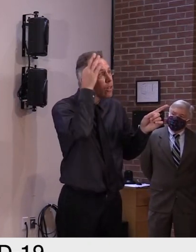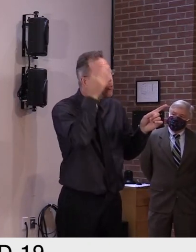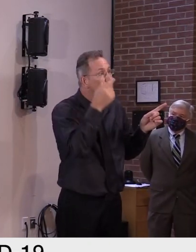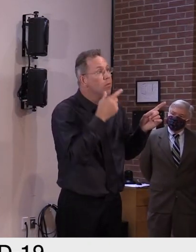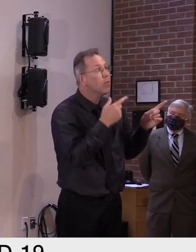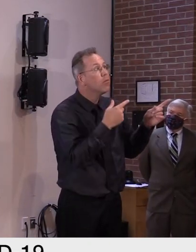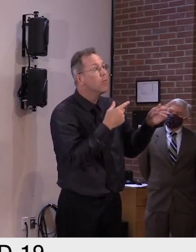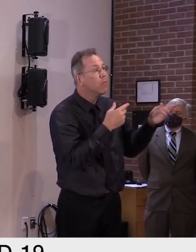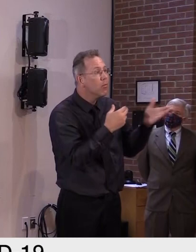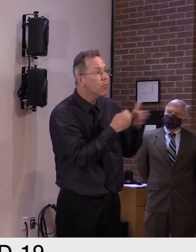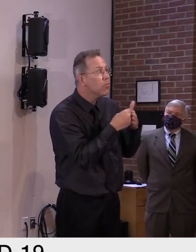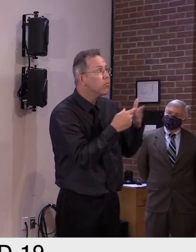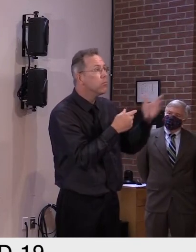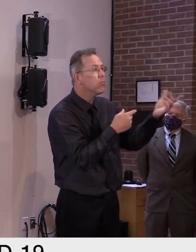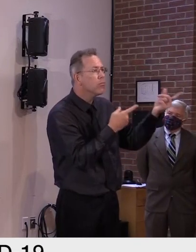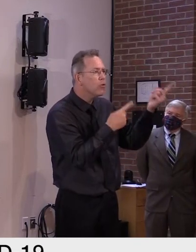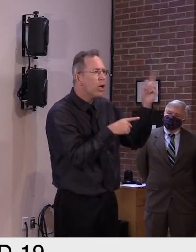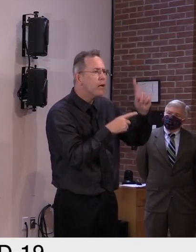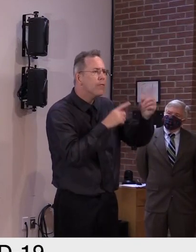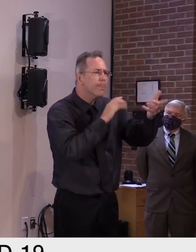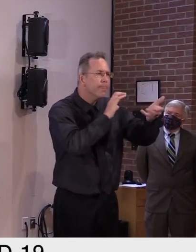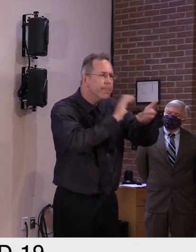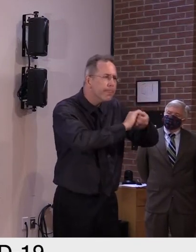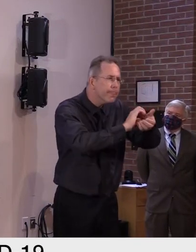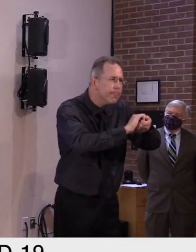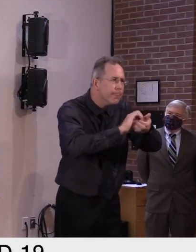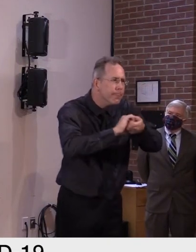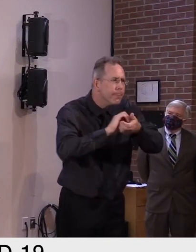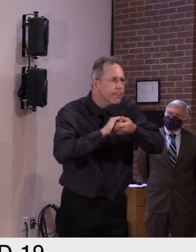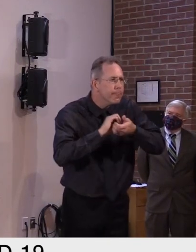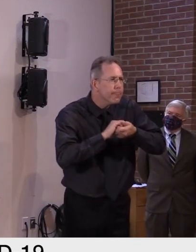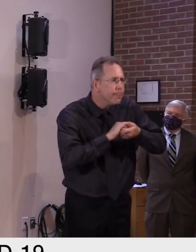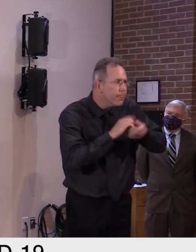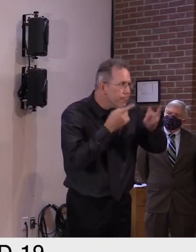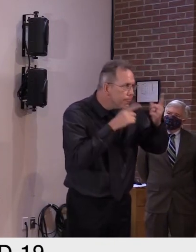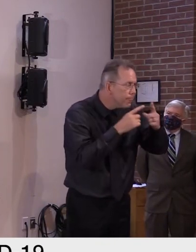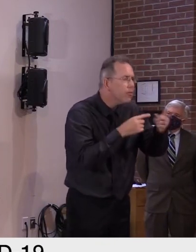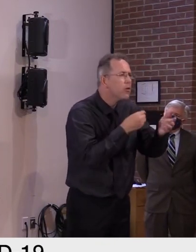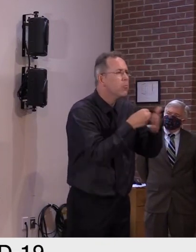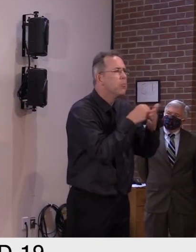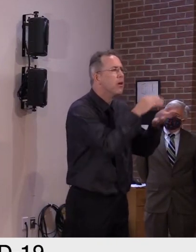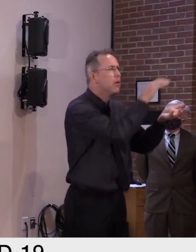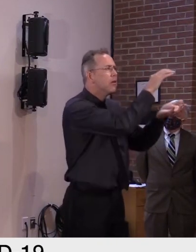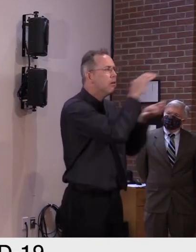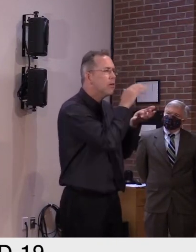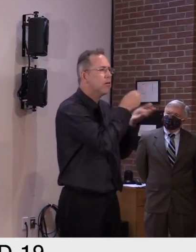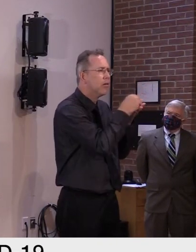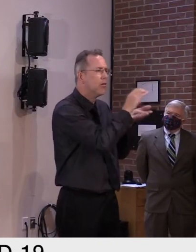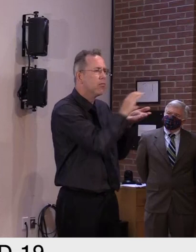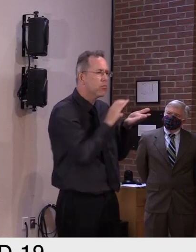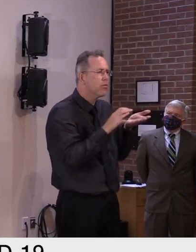coordinate a large-scale purchase with the manufacturer so that they continue to churn these